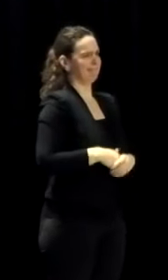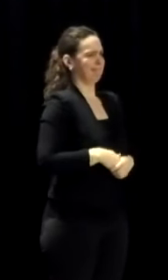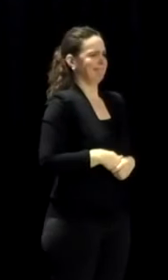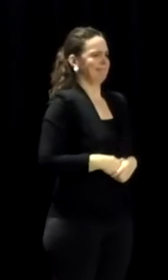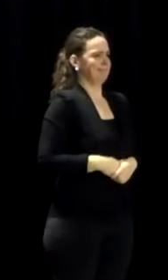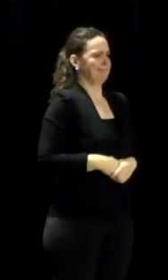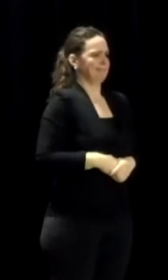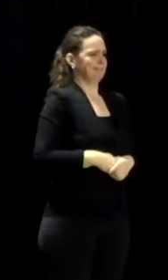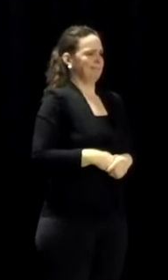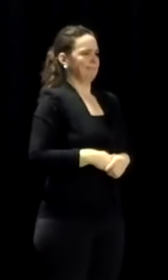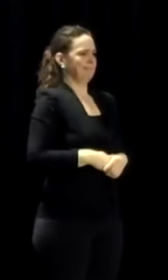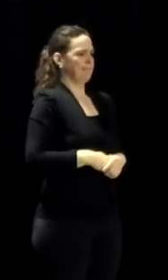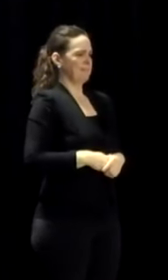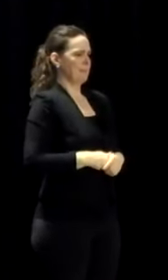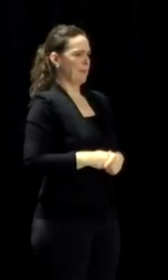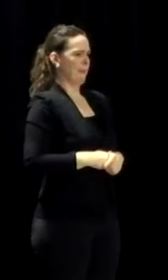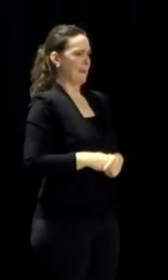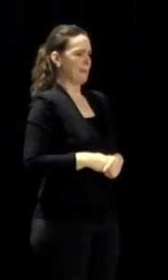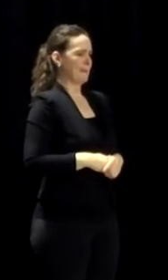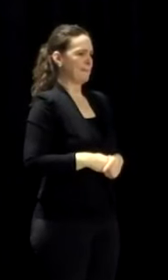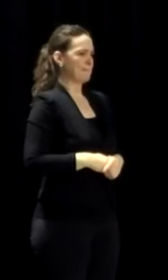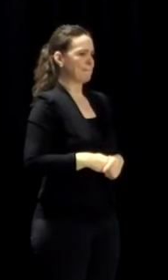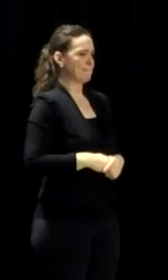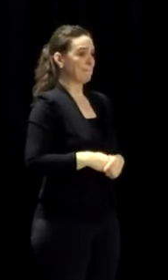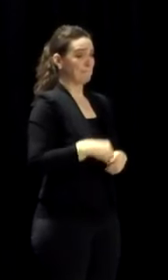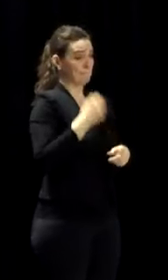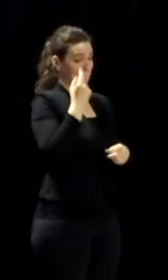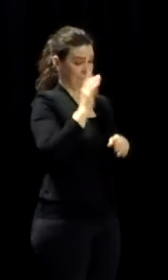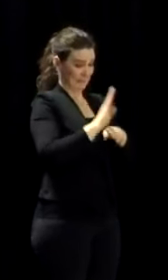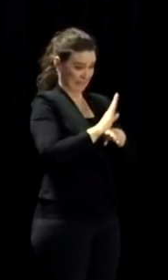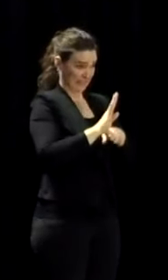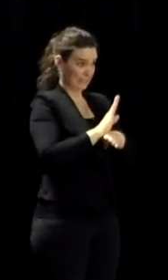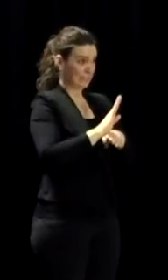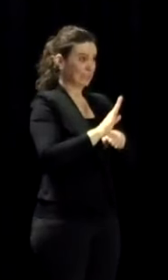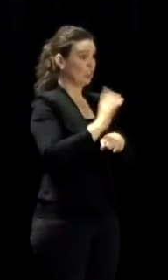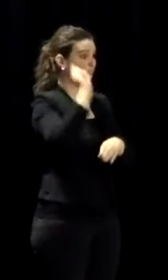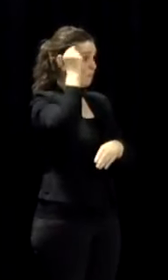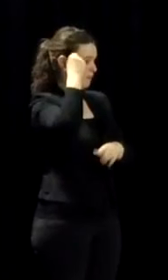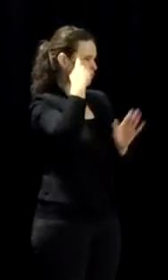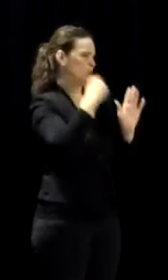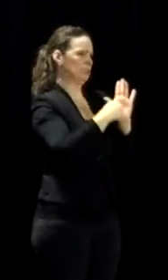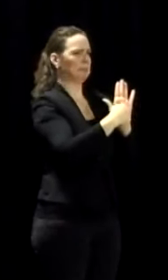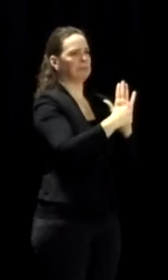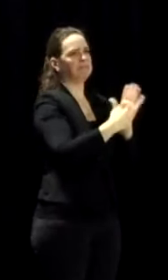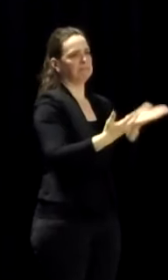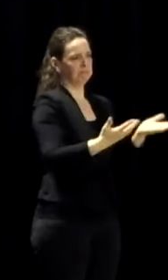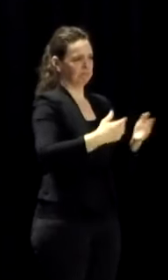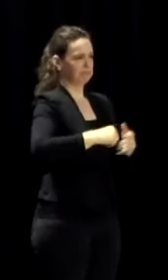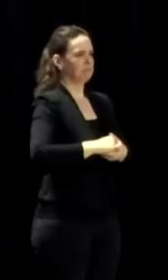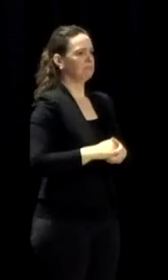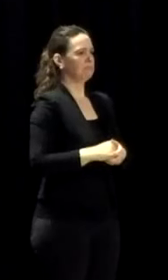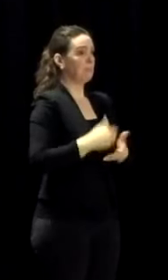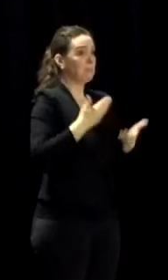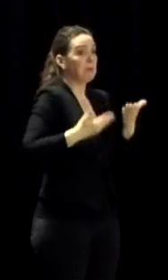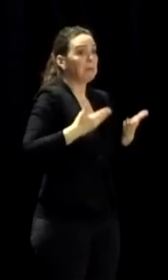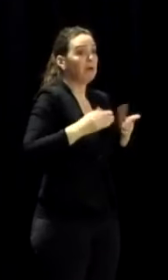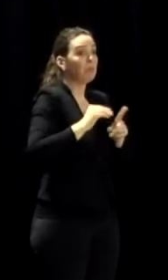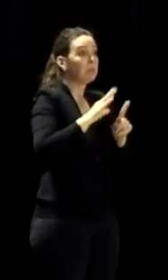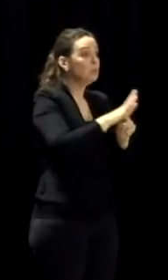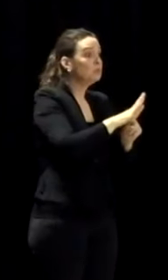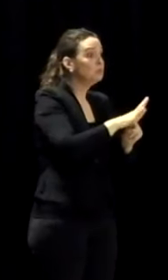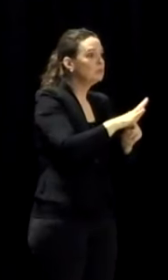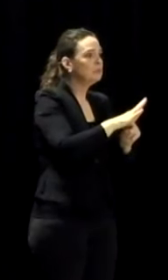work in businesses or work in government where they could have exposure to people, and that's uncomfortable. And so that's